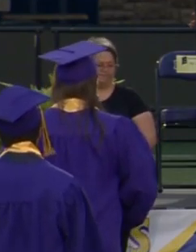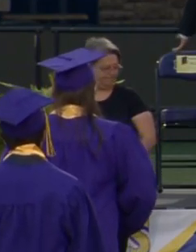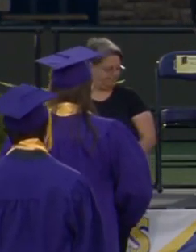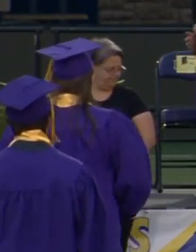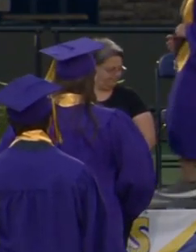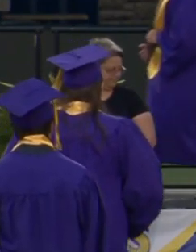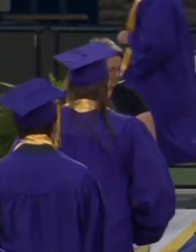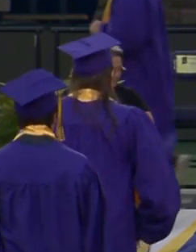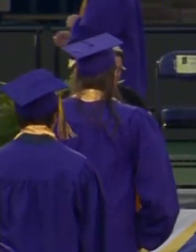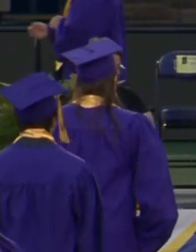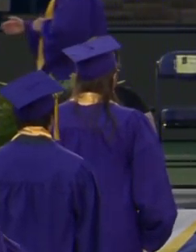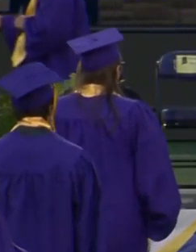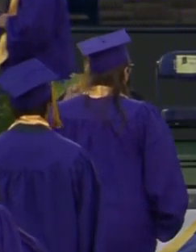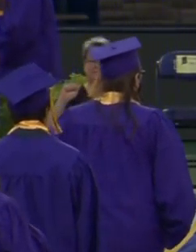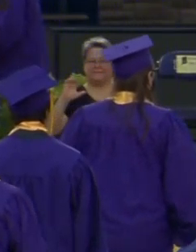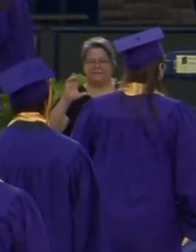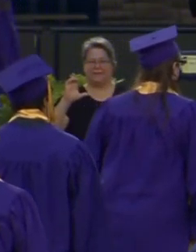Isaac Roman.